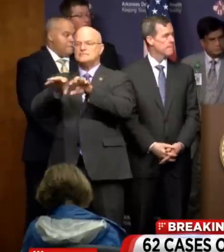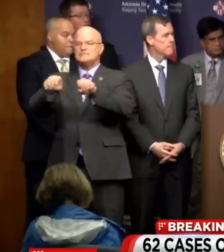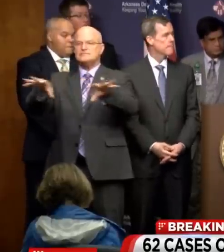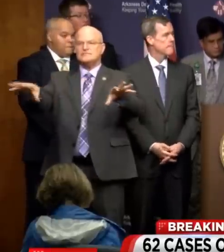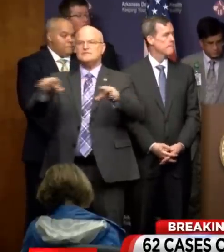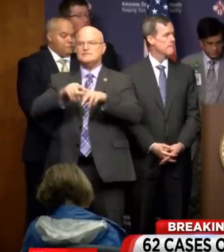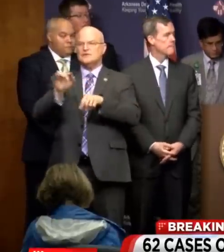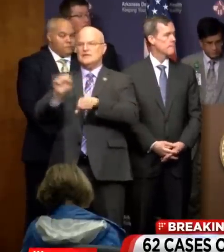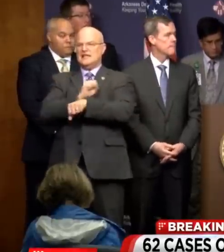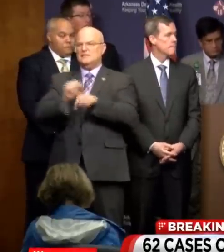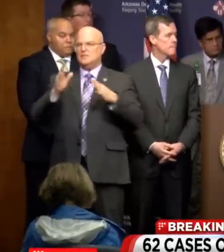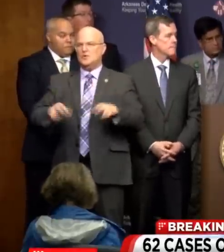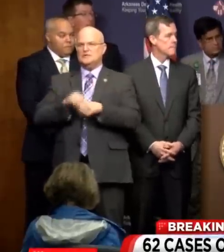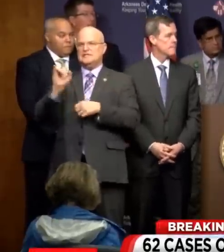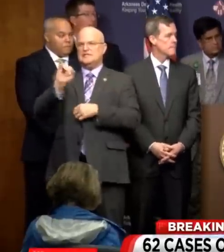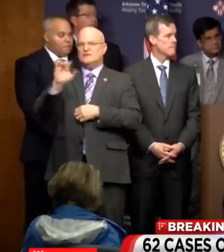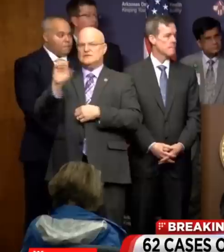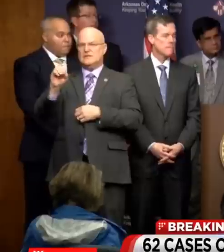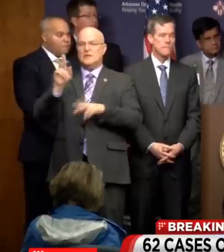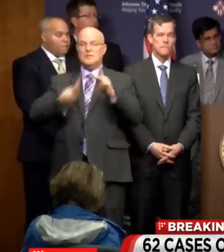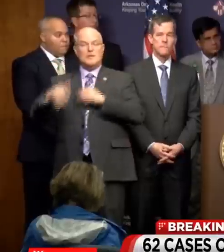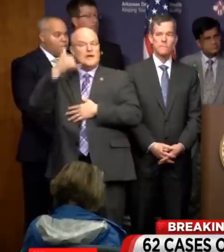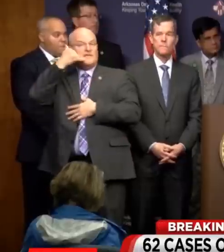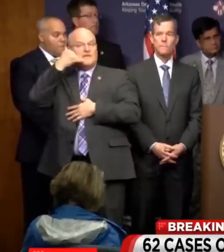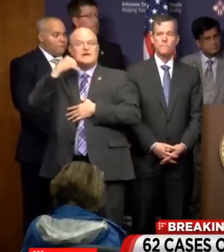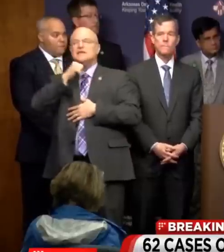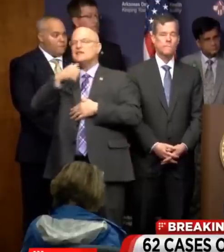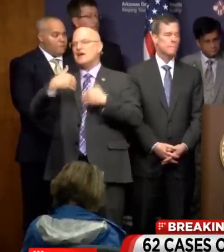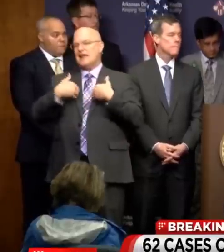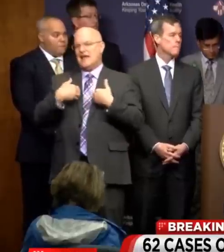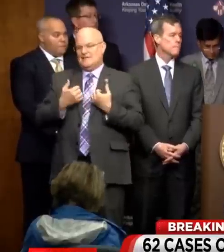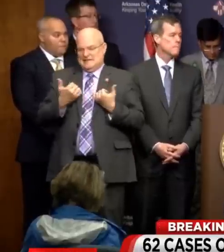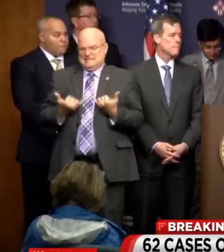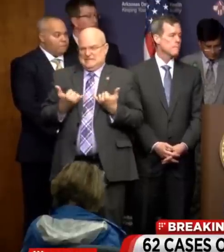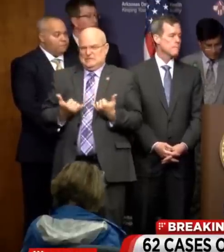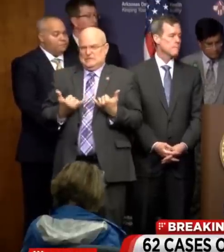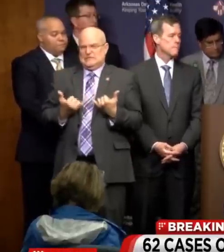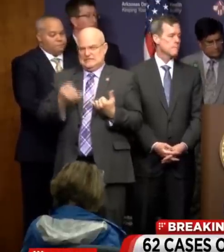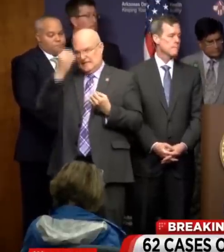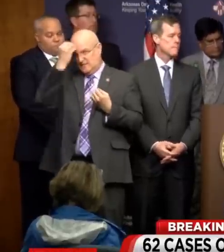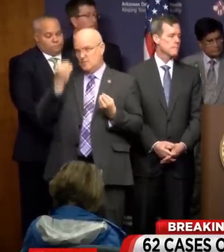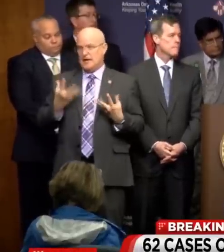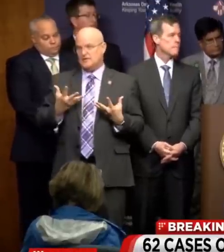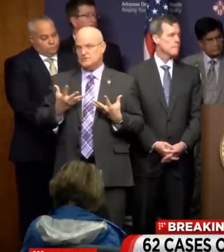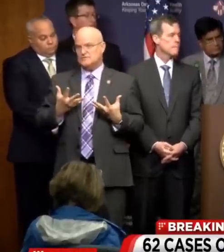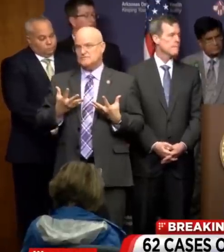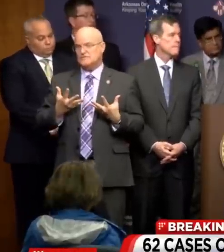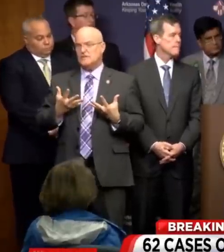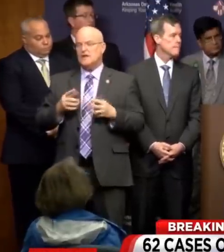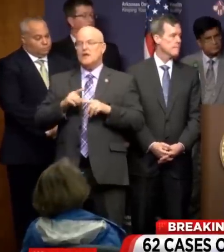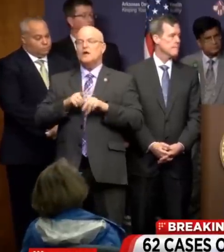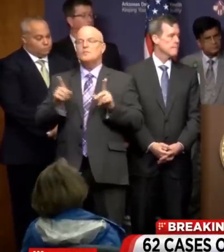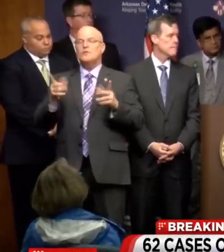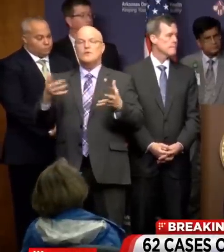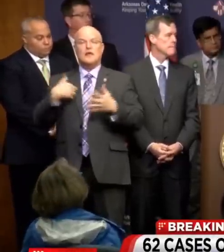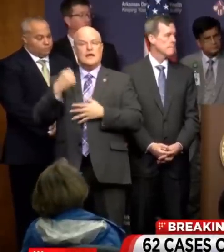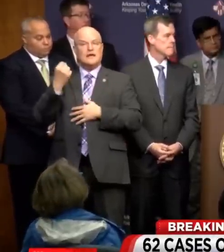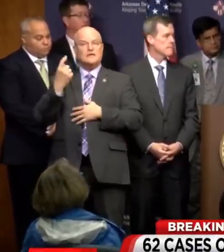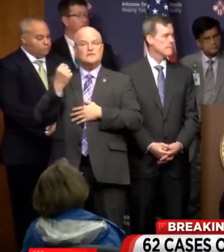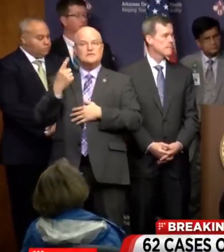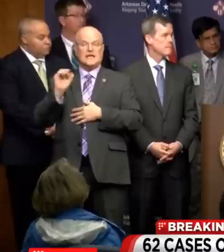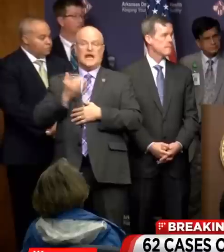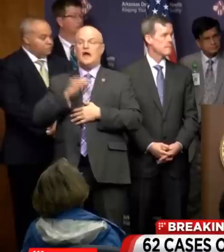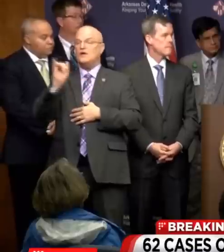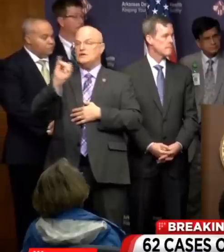employees in the insurance companies just yet. And so the people who are answering the phones might not have the most recent adjustments. But from what I can tell,